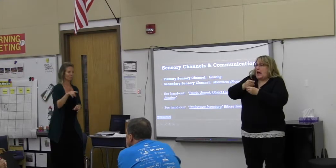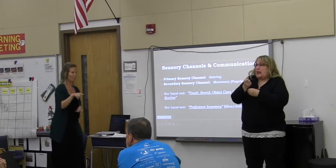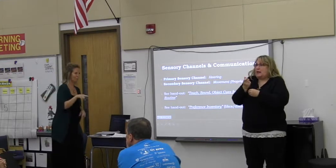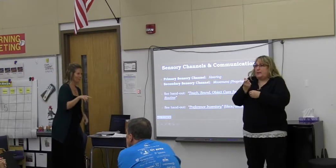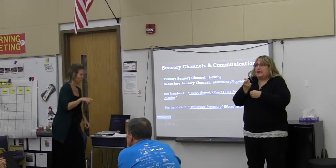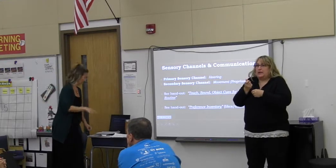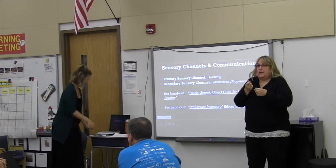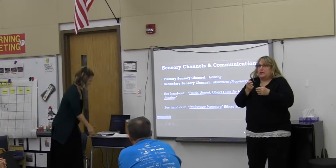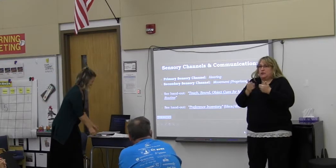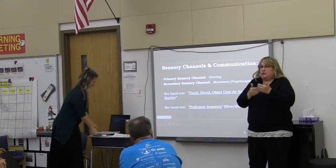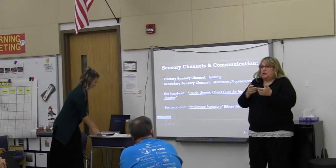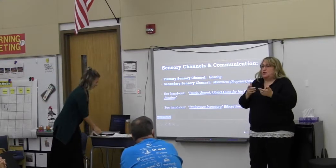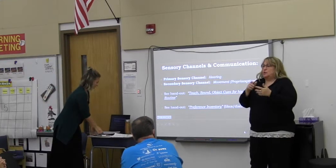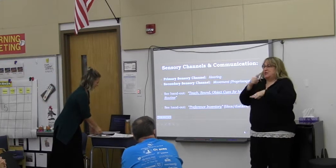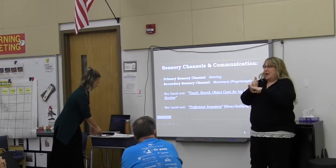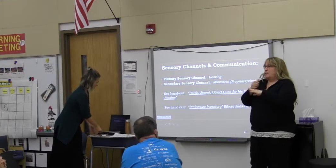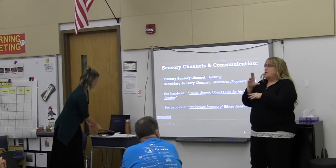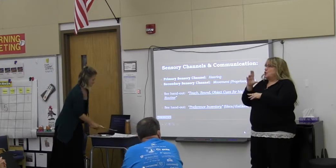Okay?